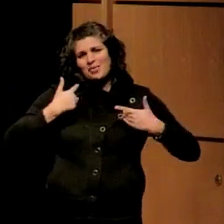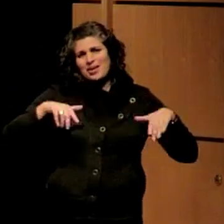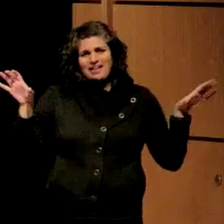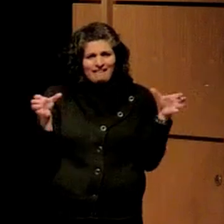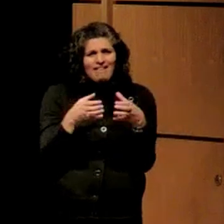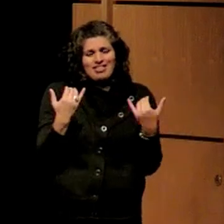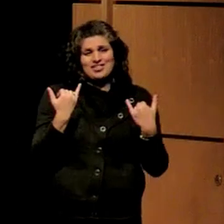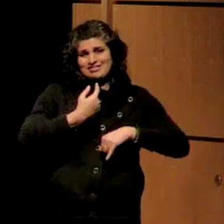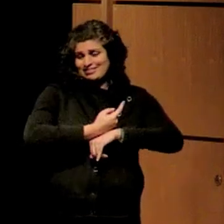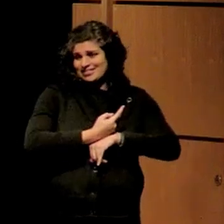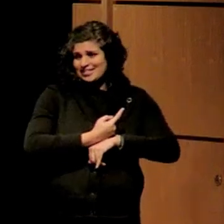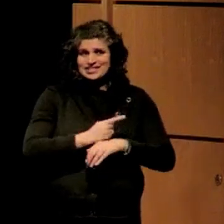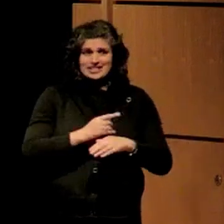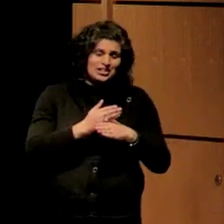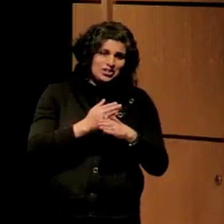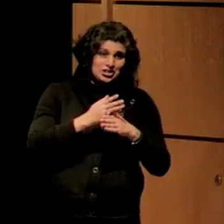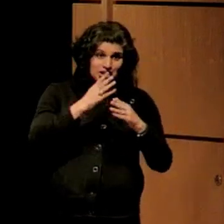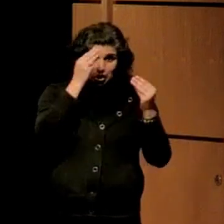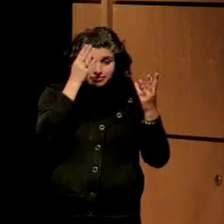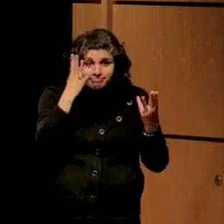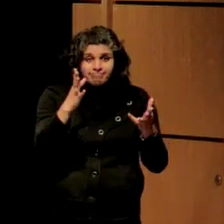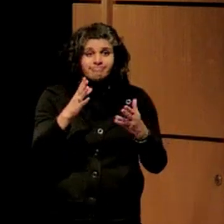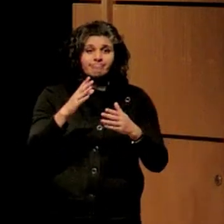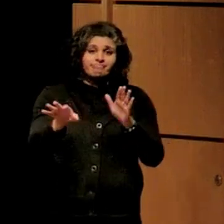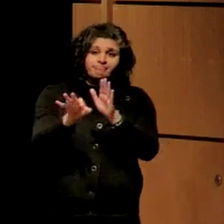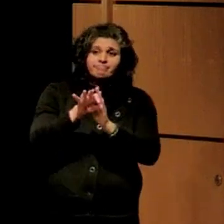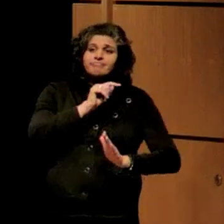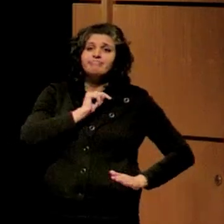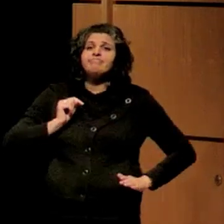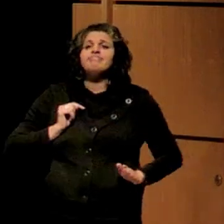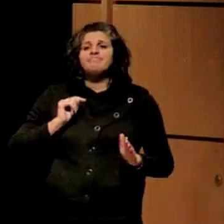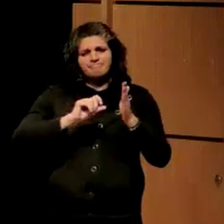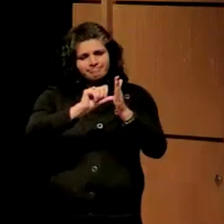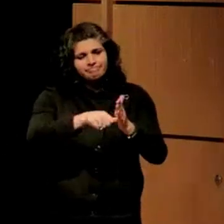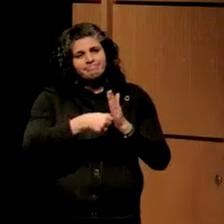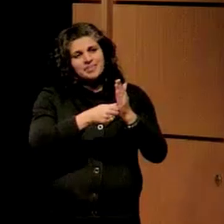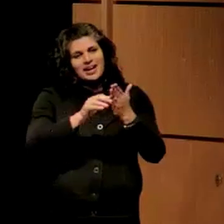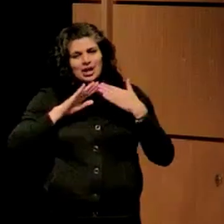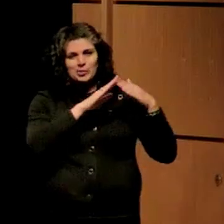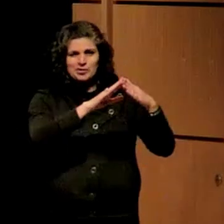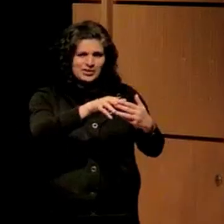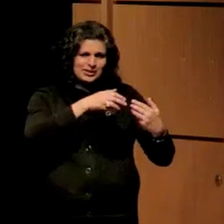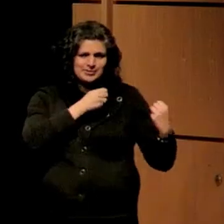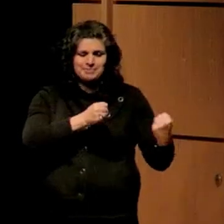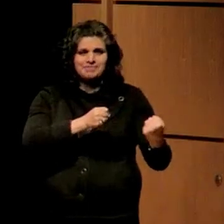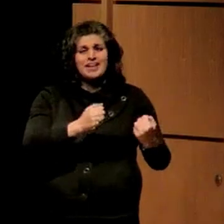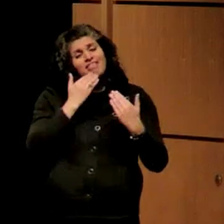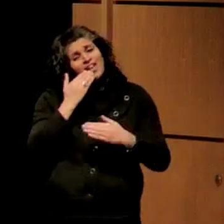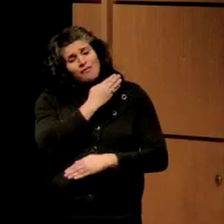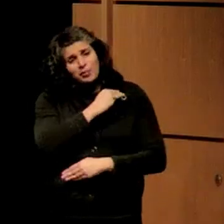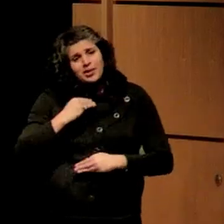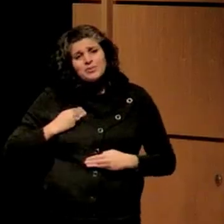to share updates, elect trustees, and highlight the power of community. Thank you very much for your membership